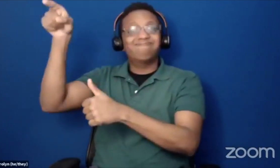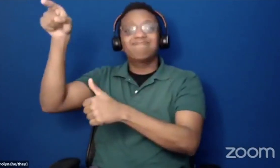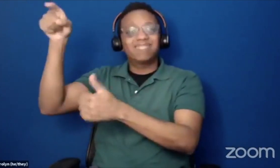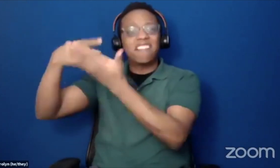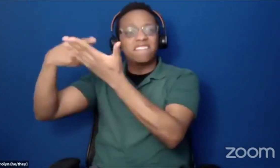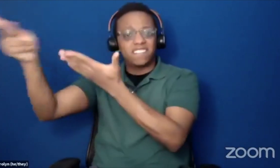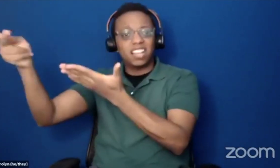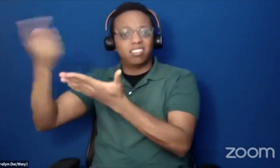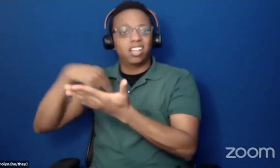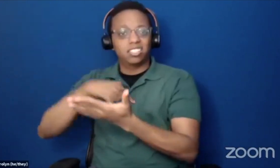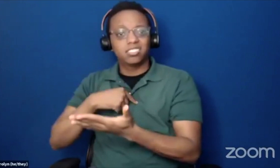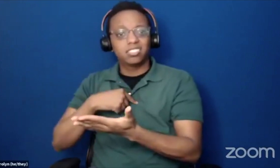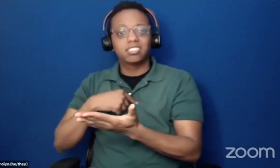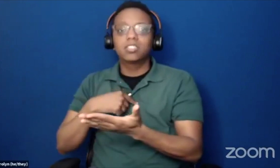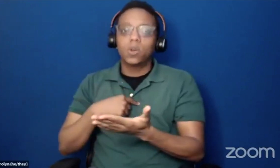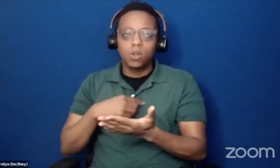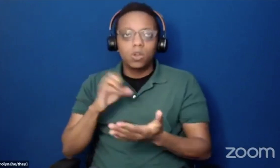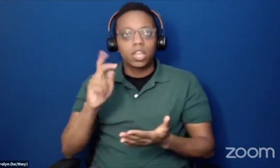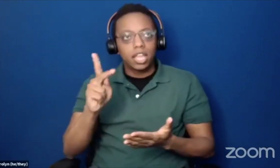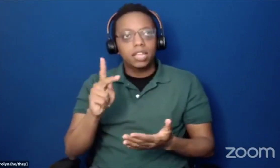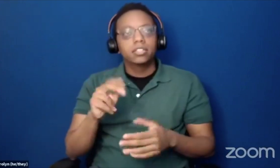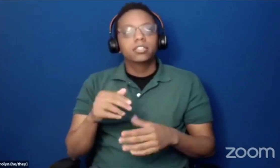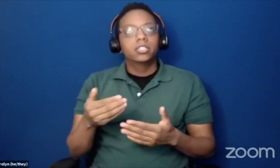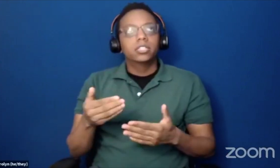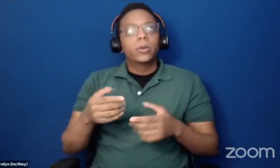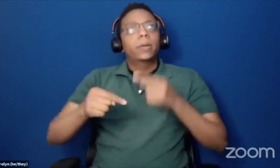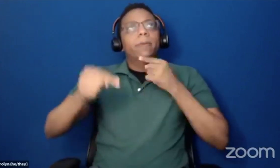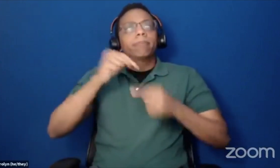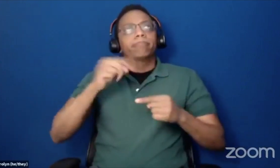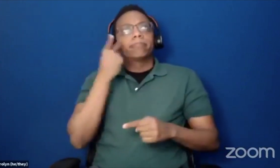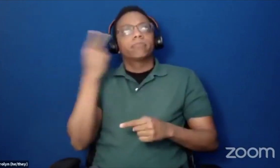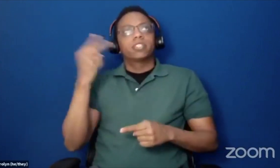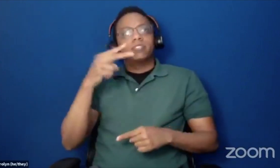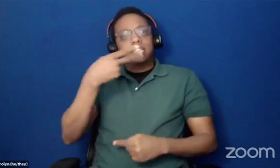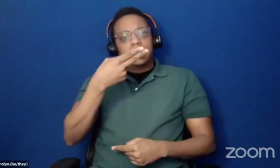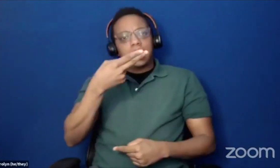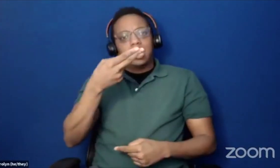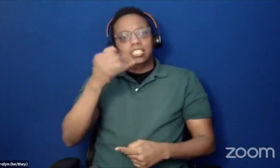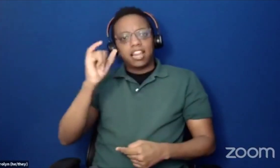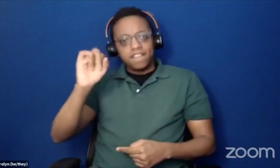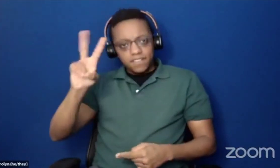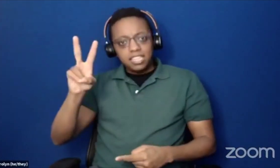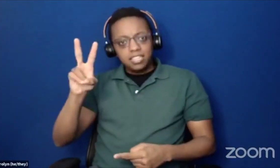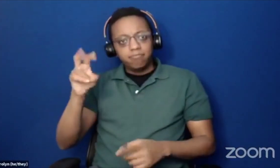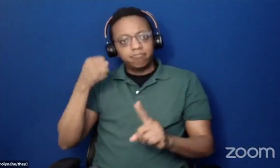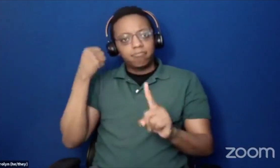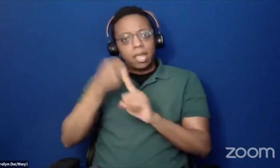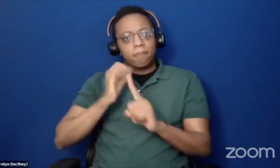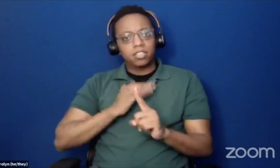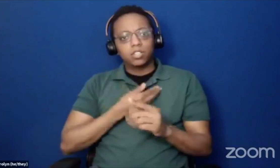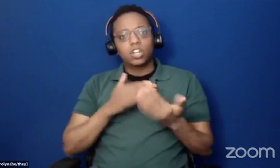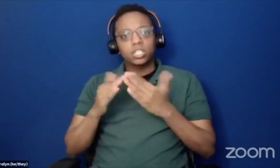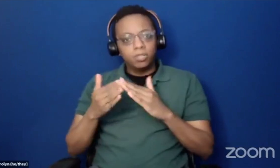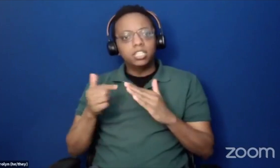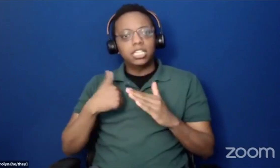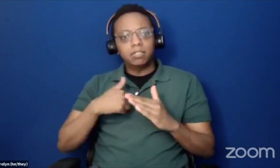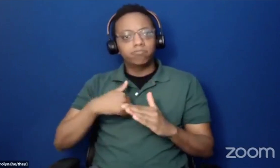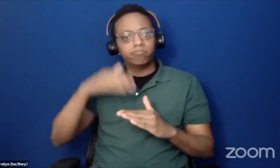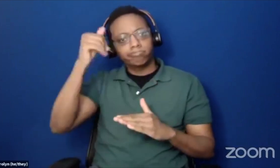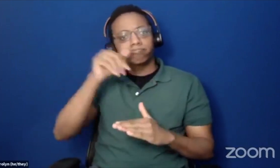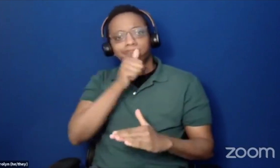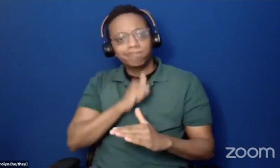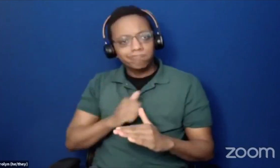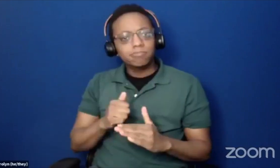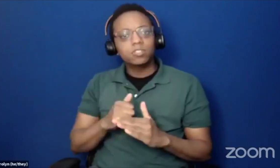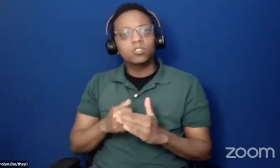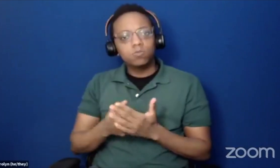HIV epidemic was a virus that came into our community. We were resilient. We stood strong. We navigated. We pushed